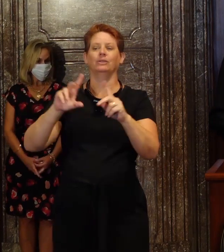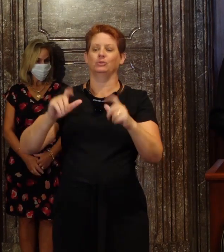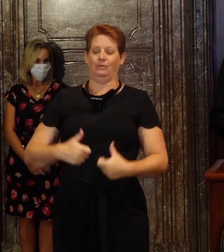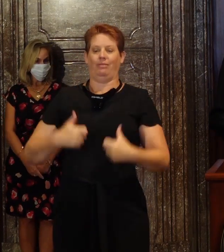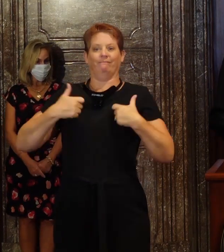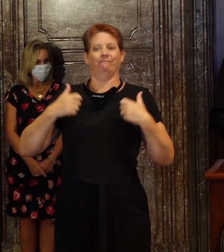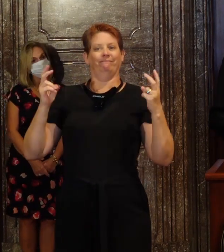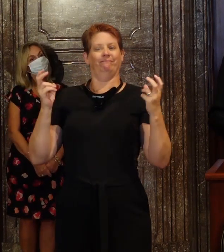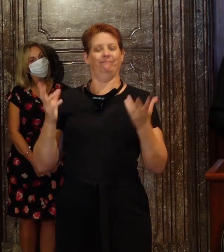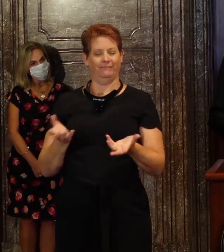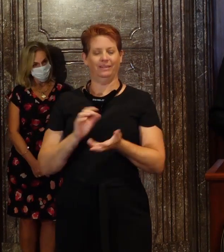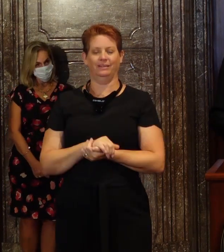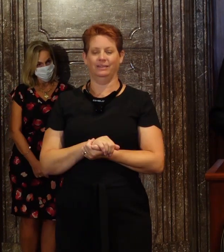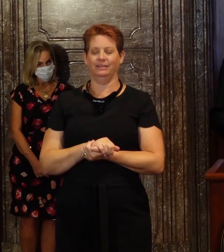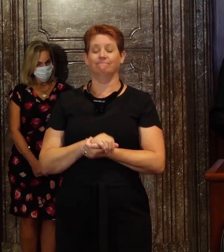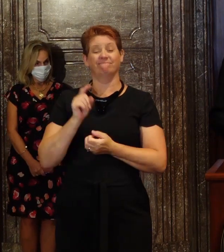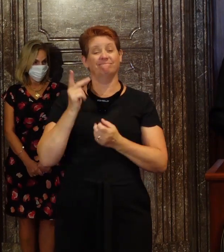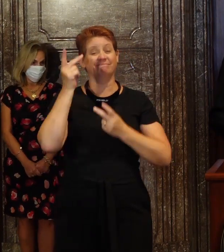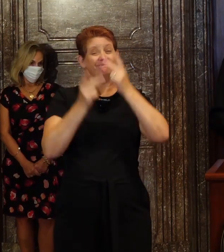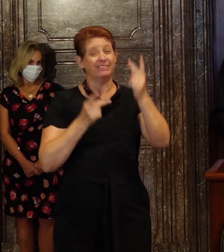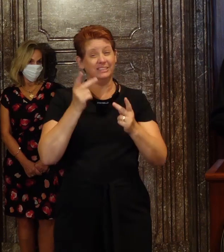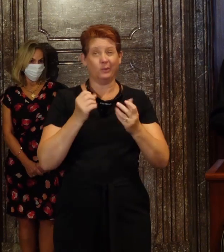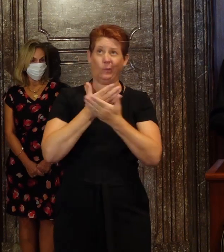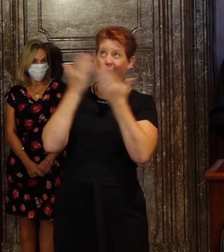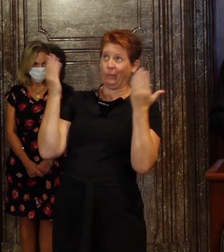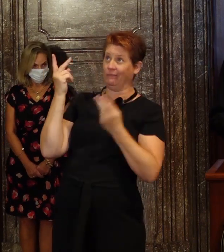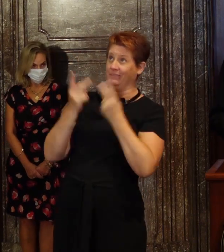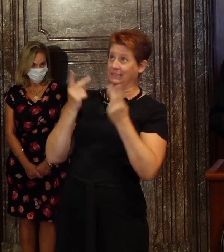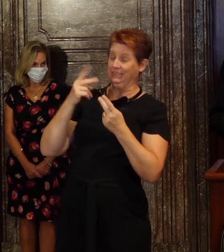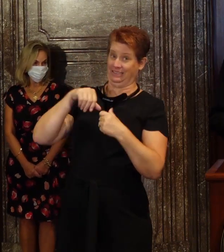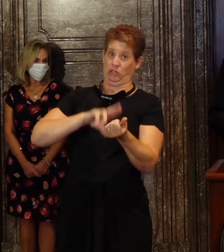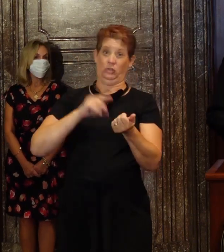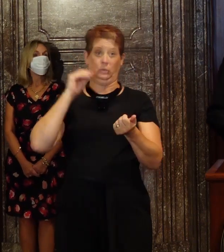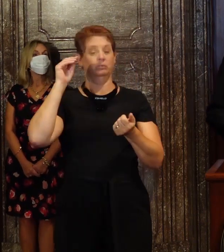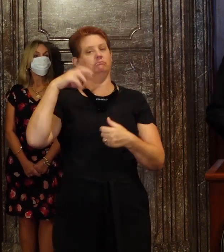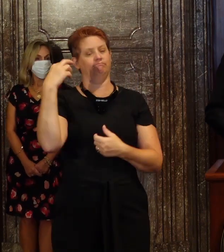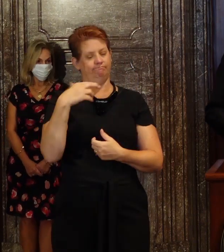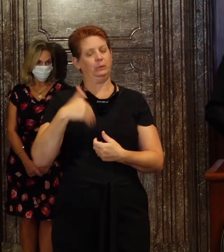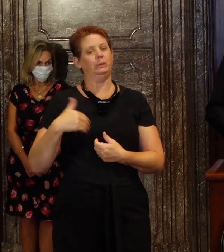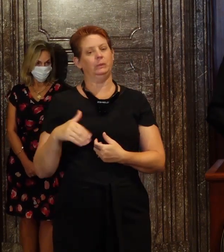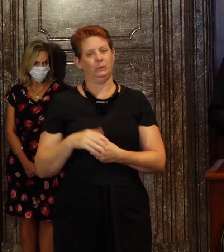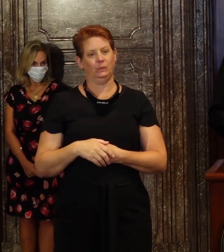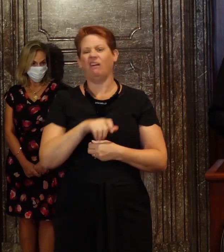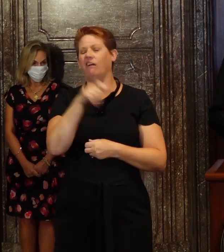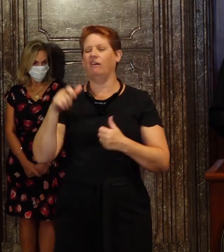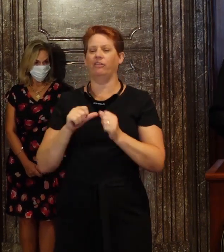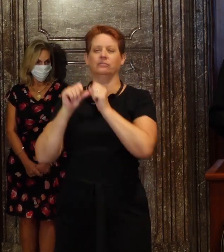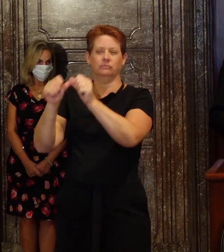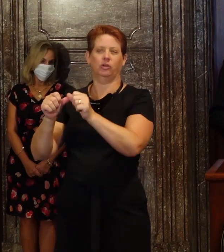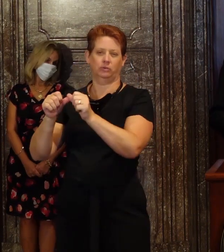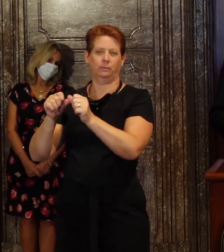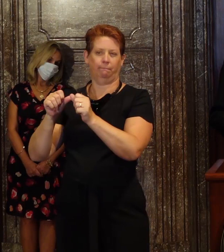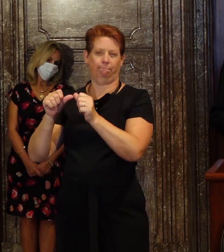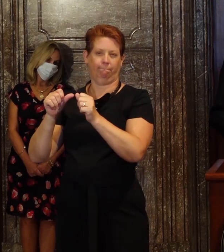We realize that this visitation or the absence of it in the nursing homes and the other long-term care facilities